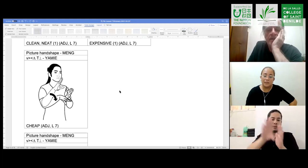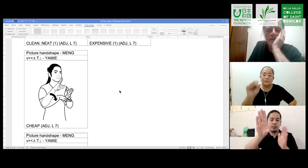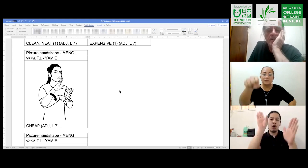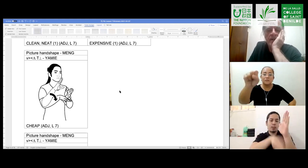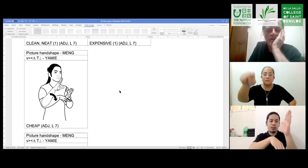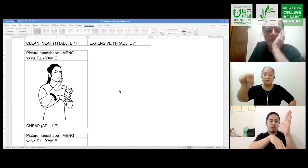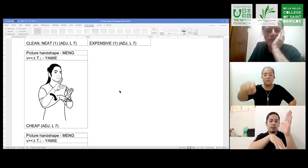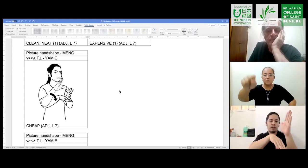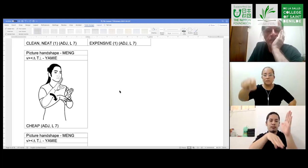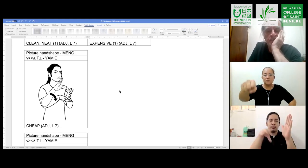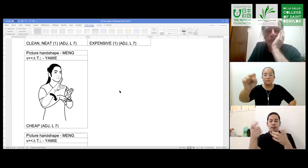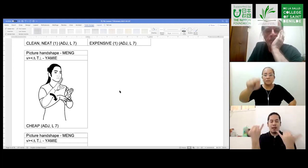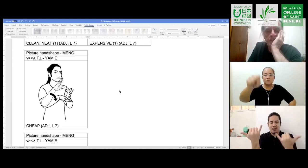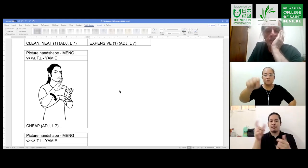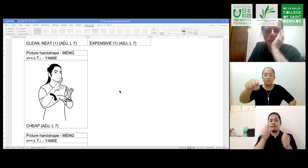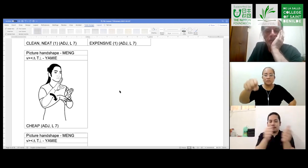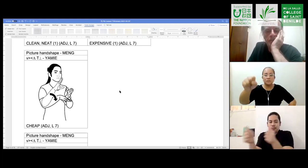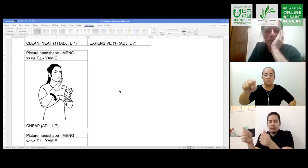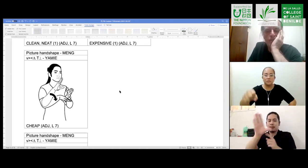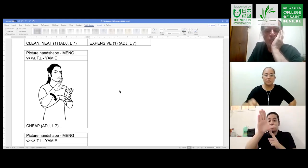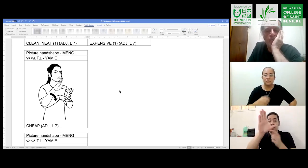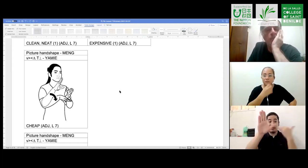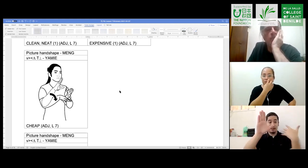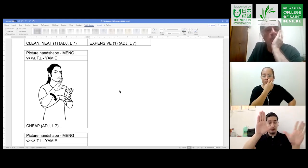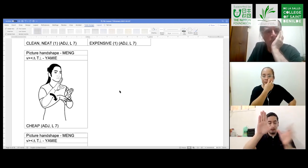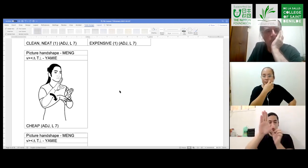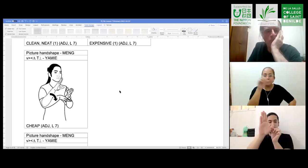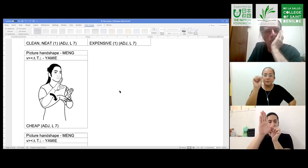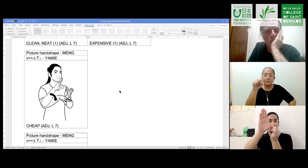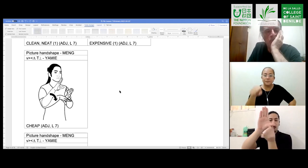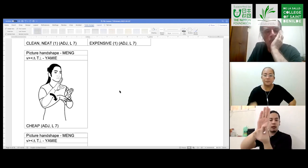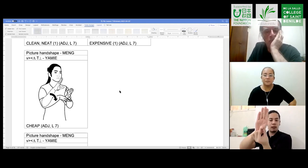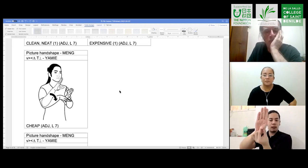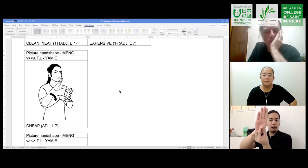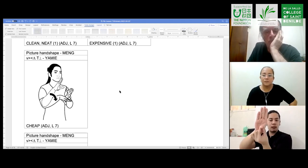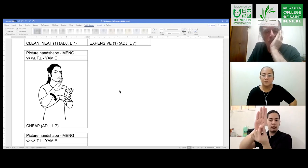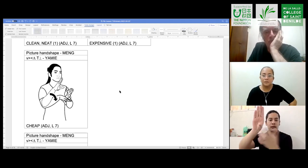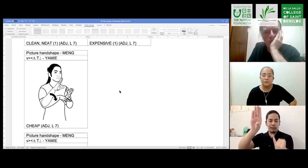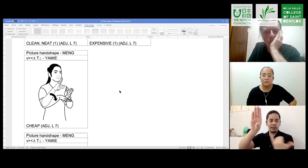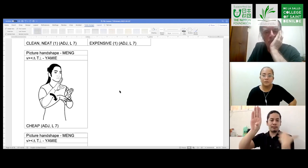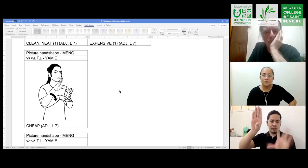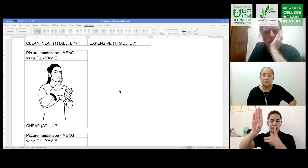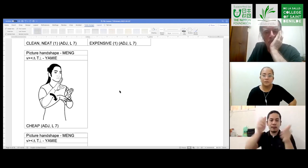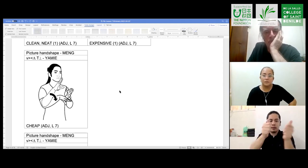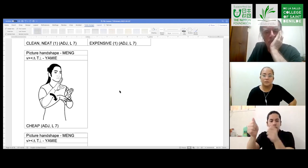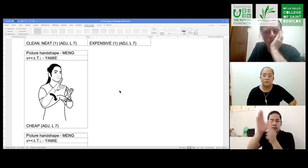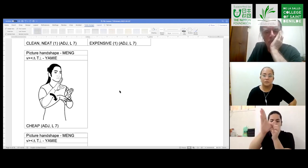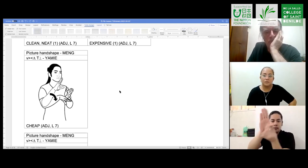yes, yes. for the sign shape. So before the thumb was out and that would